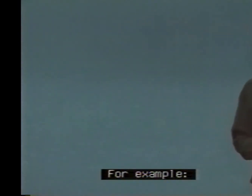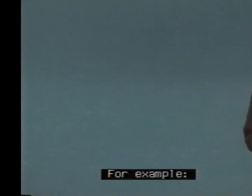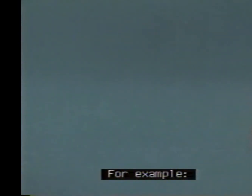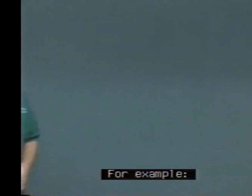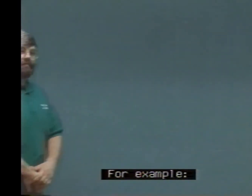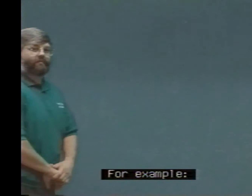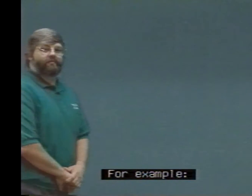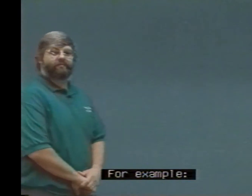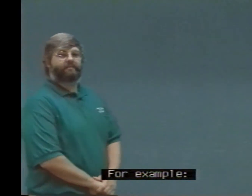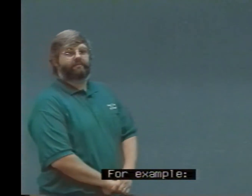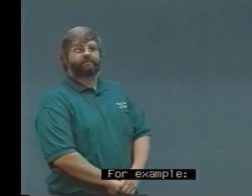example,